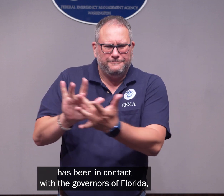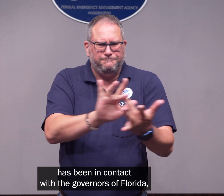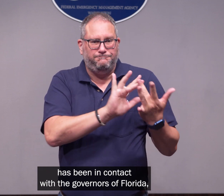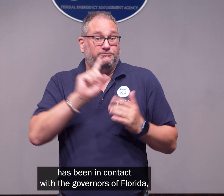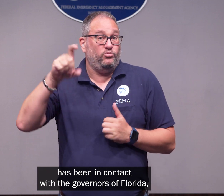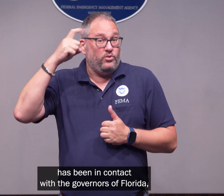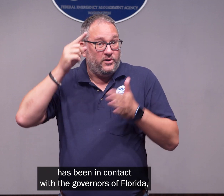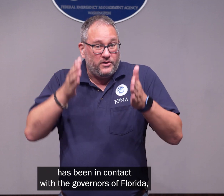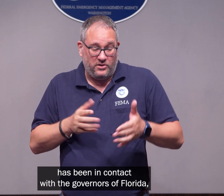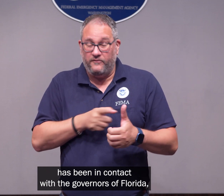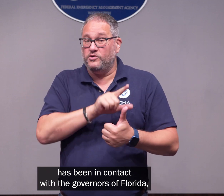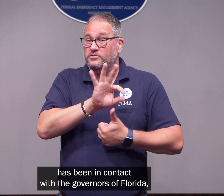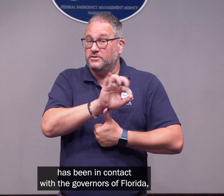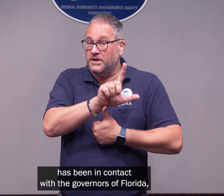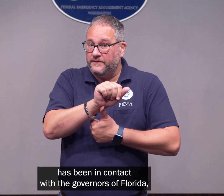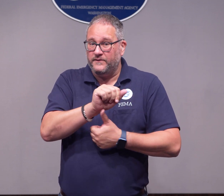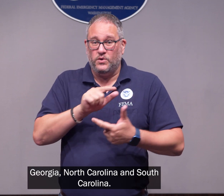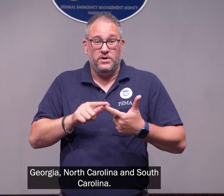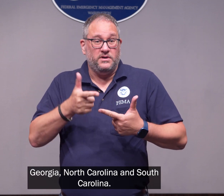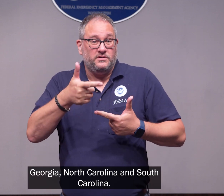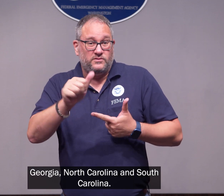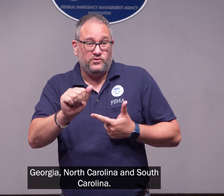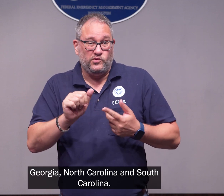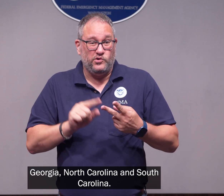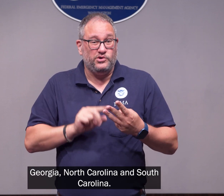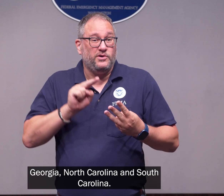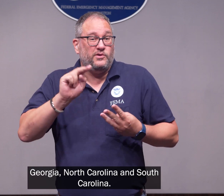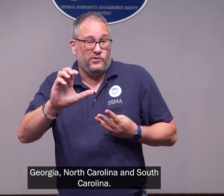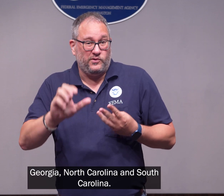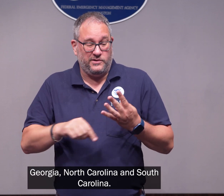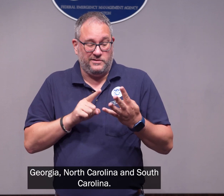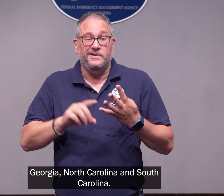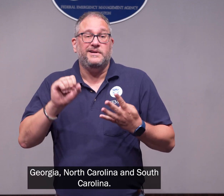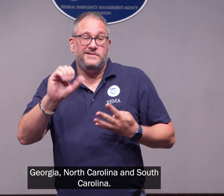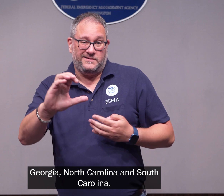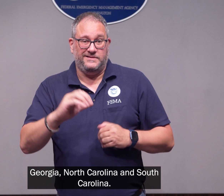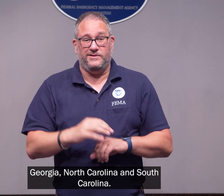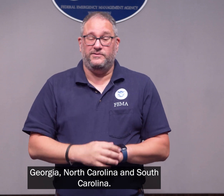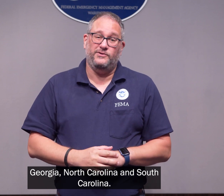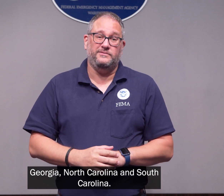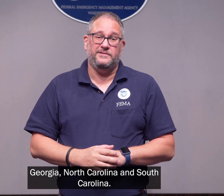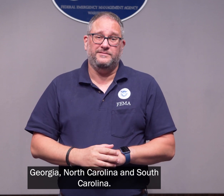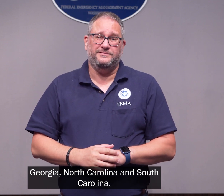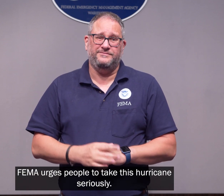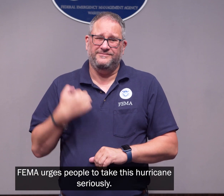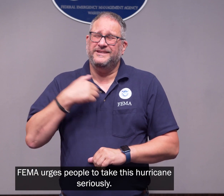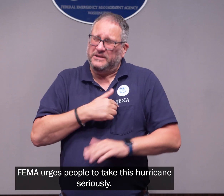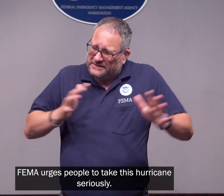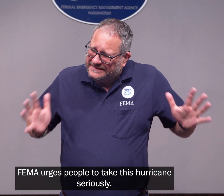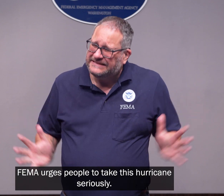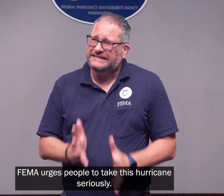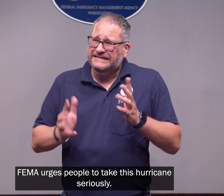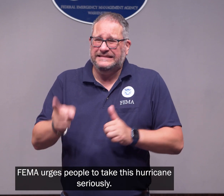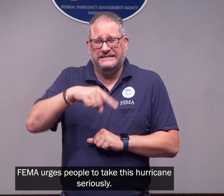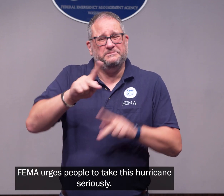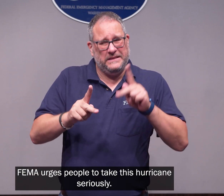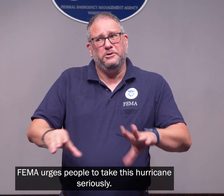contact with the governors of Florida, Georgia, North Carolina, and South Carolina. FEMA urges people to take